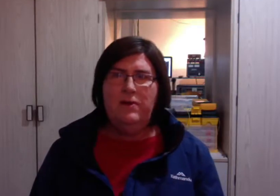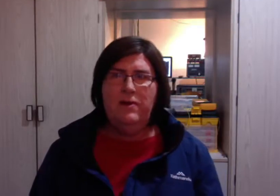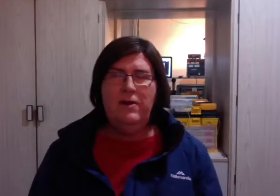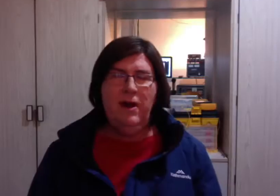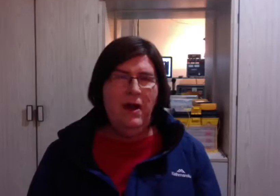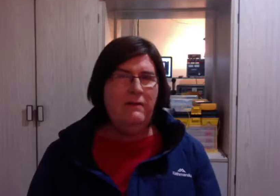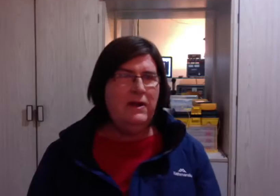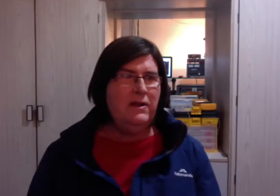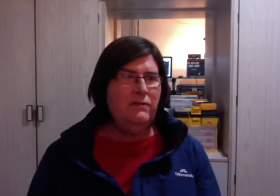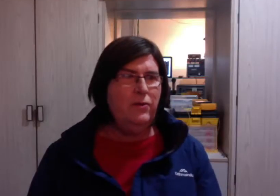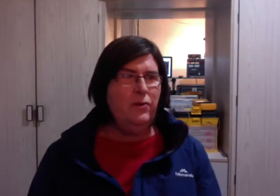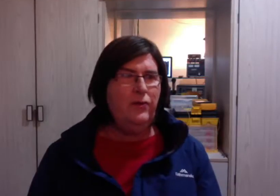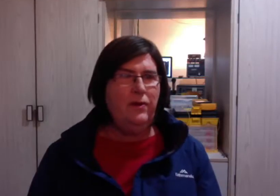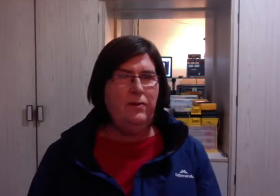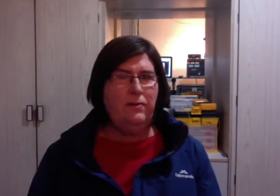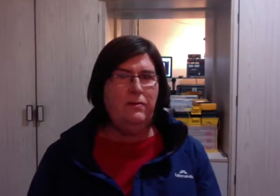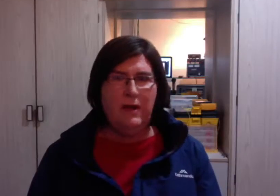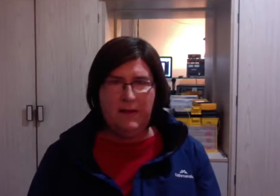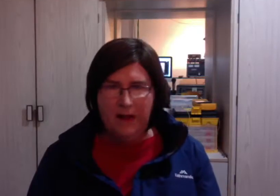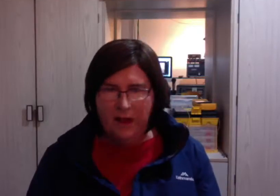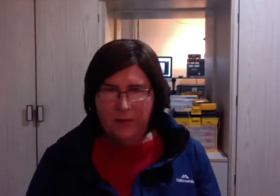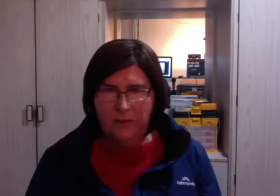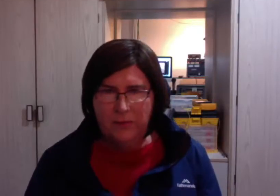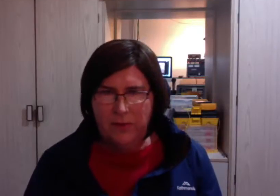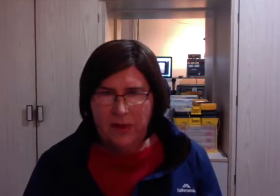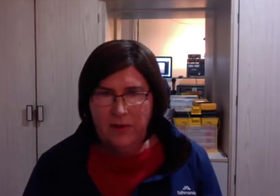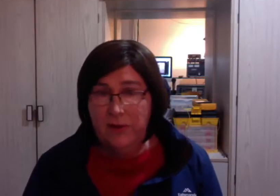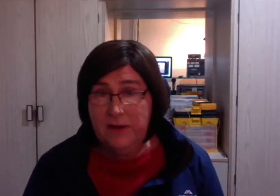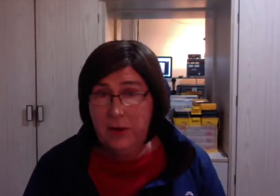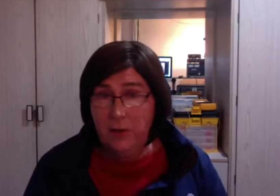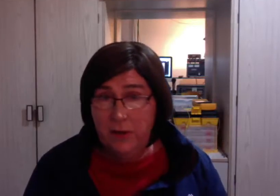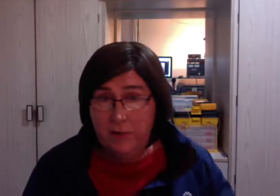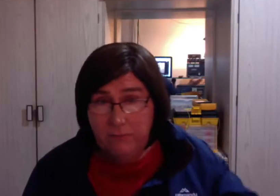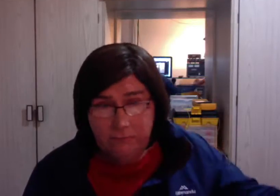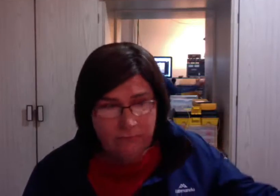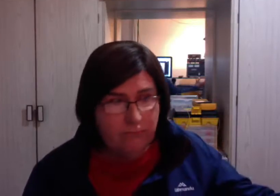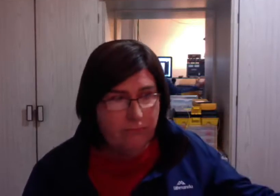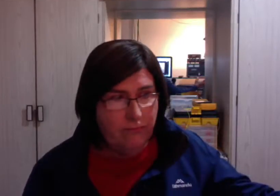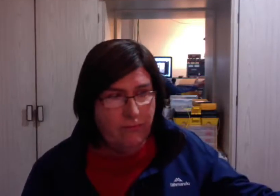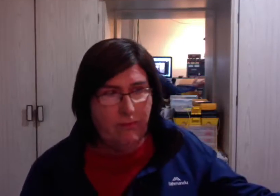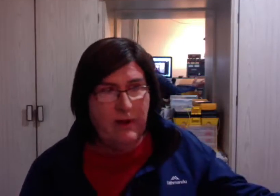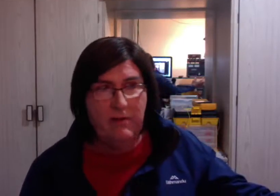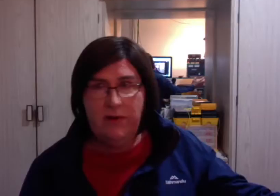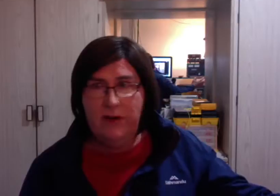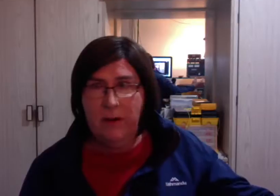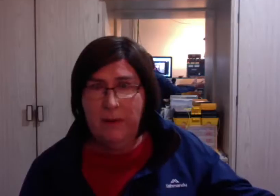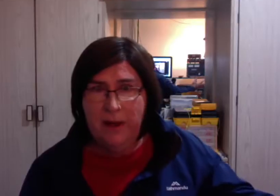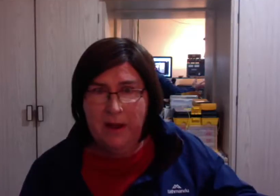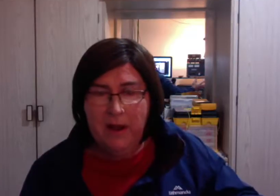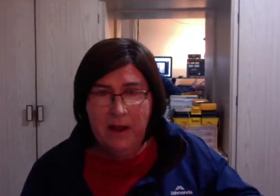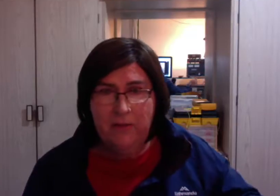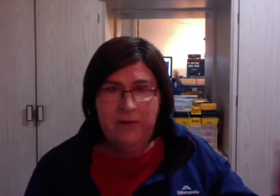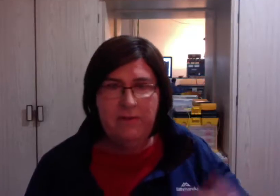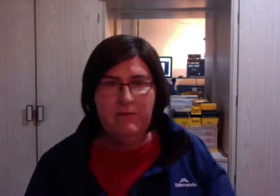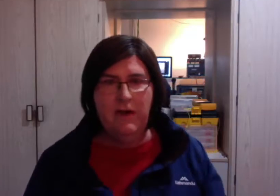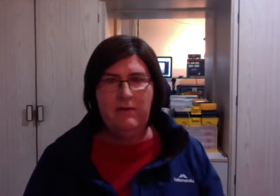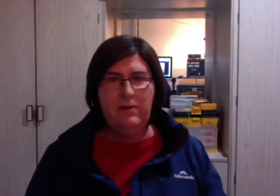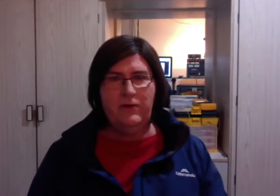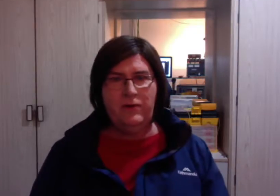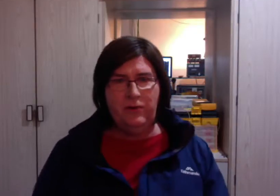and not having any fuel, so one of the cars wouldn't go, so they towed it, whatever it is, I can't remember now, 175 kilometres to Halls